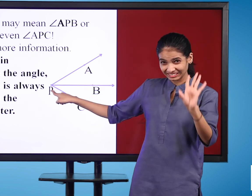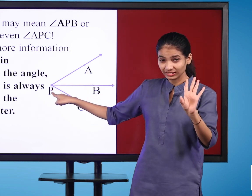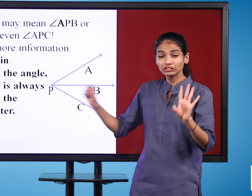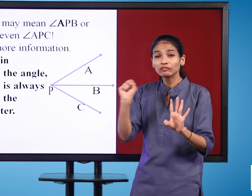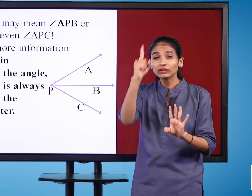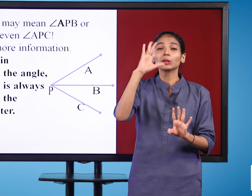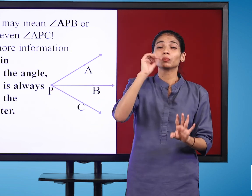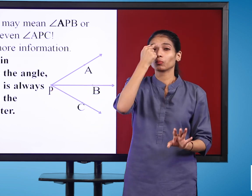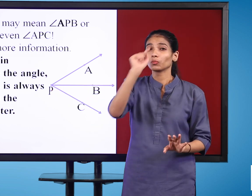APC.